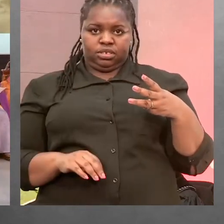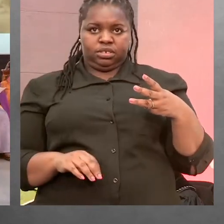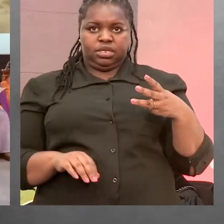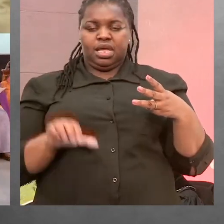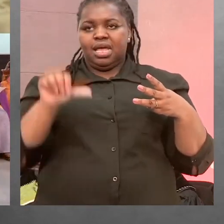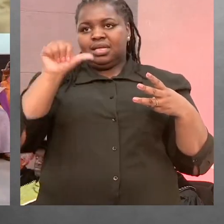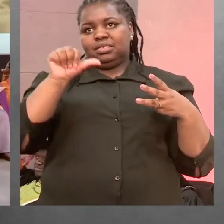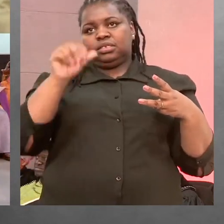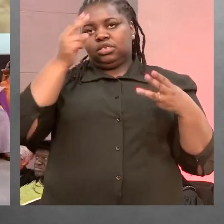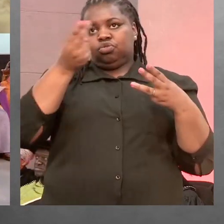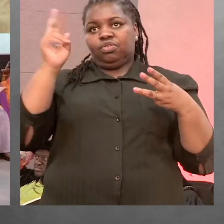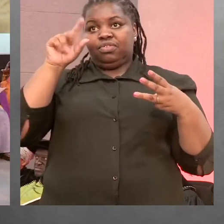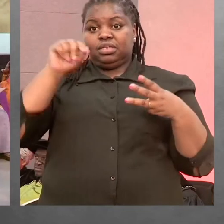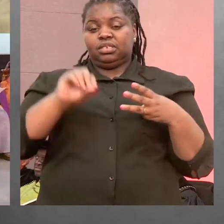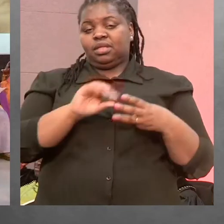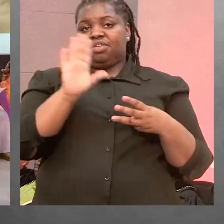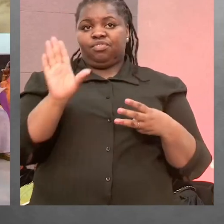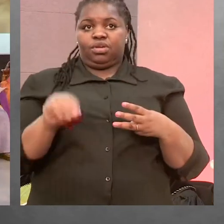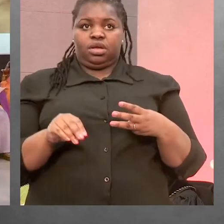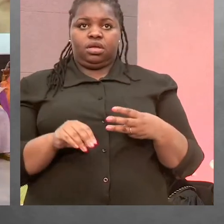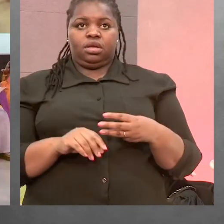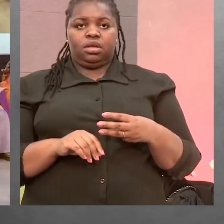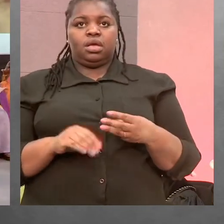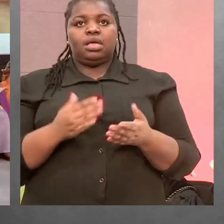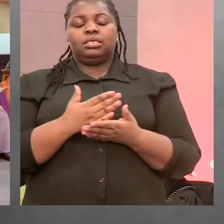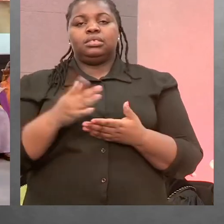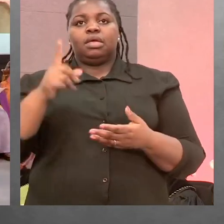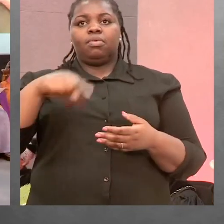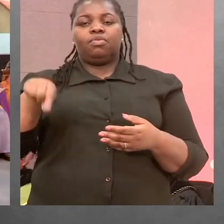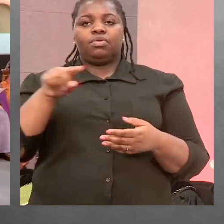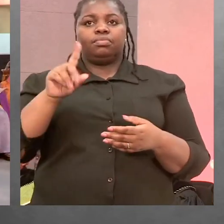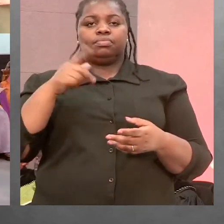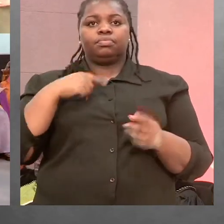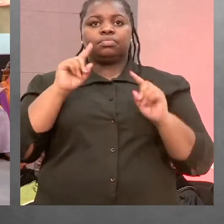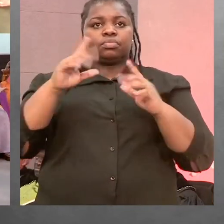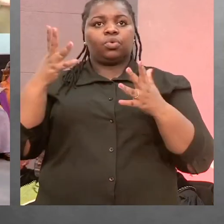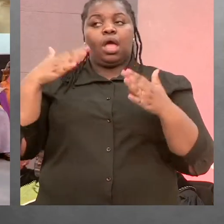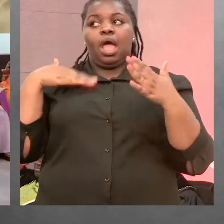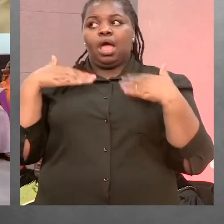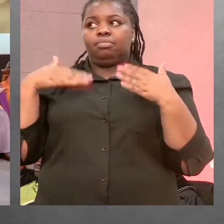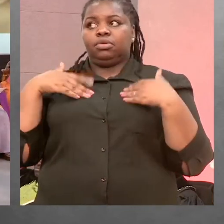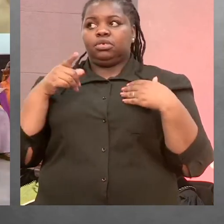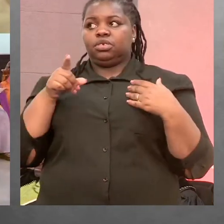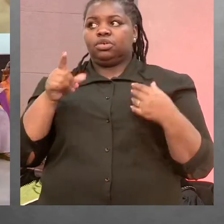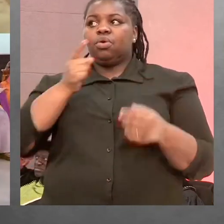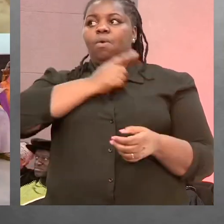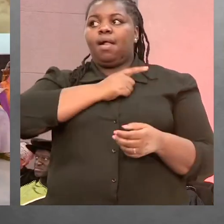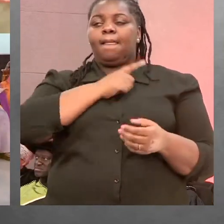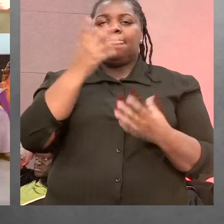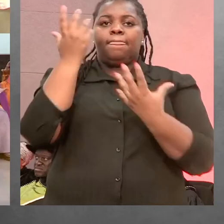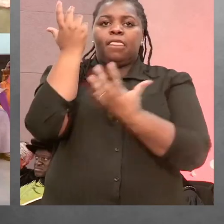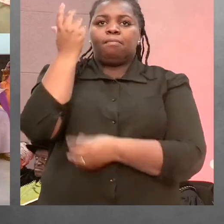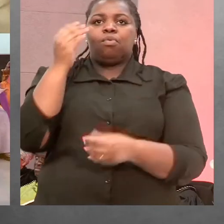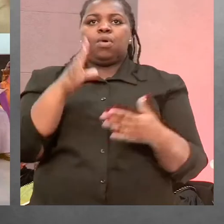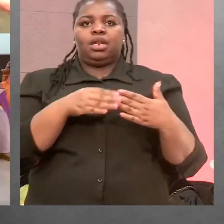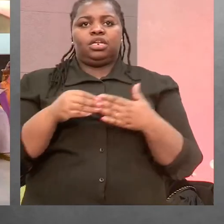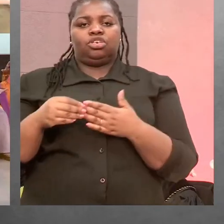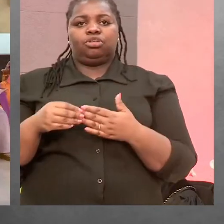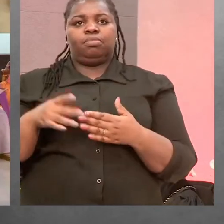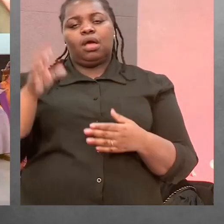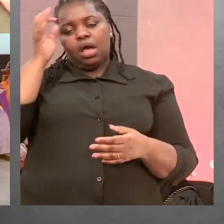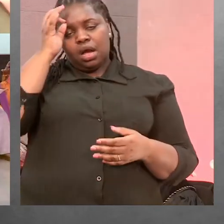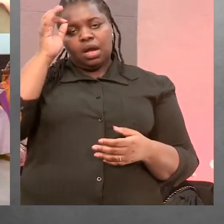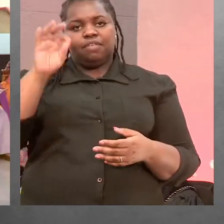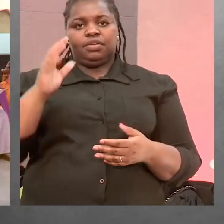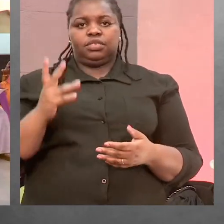6 universities in South Africa, some of them have gone to administration because of poor leadership,